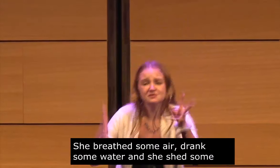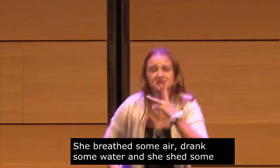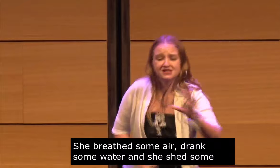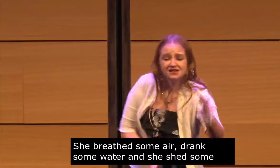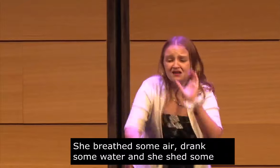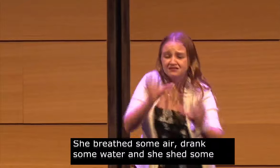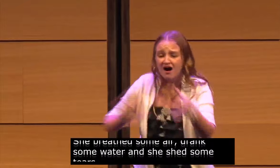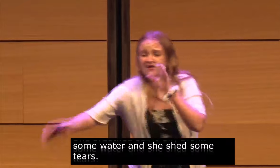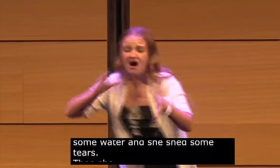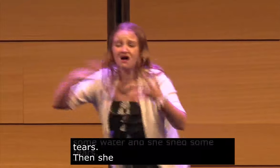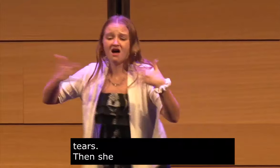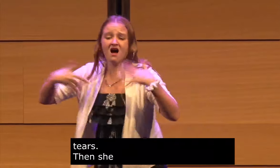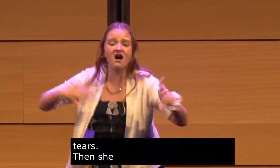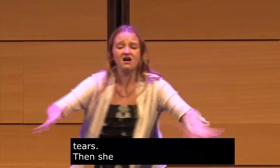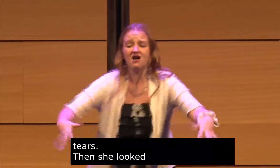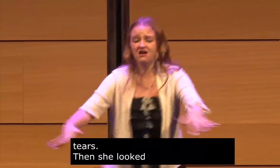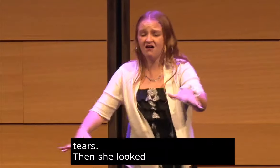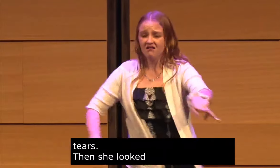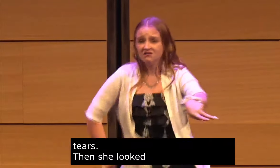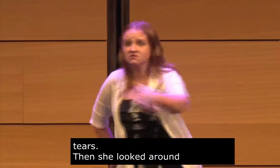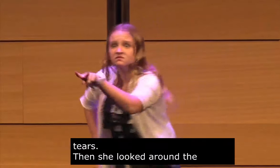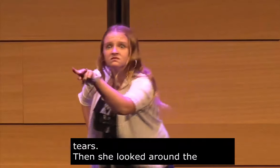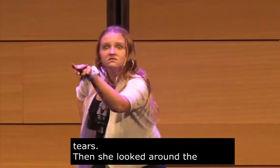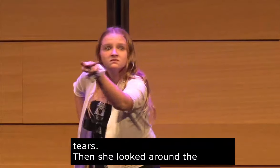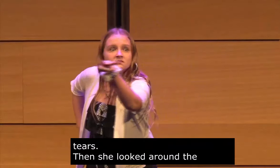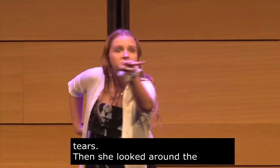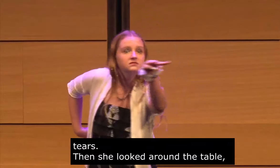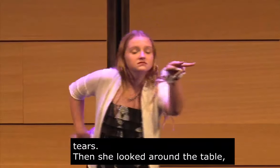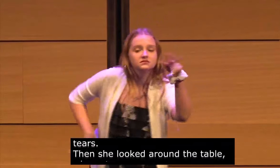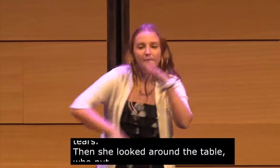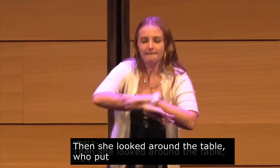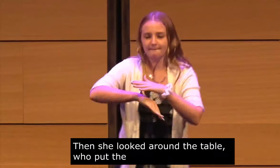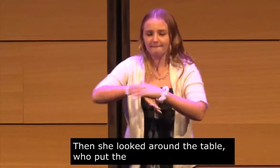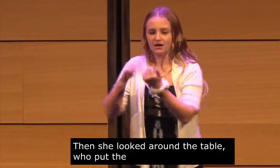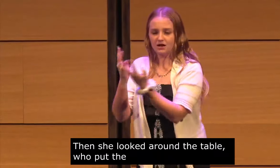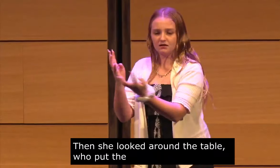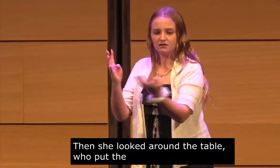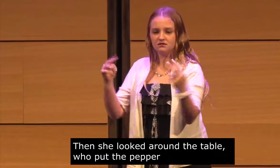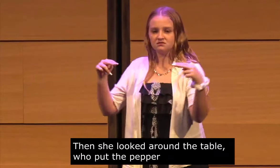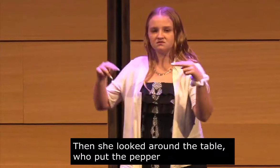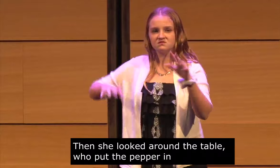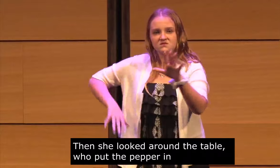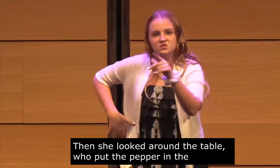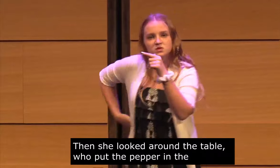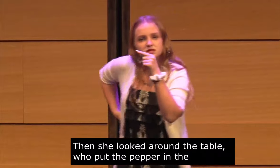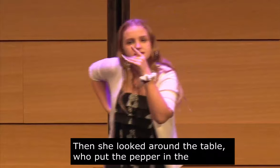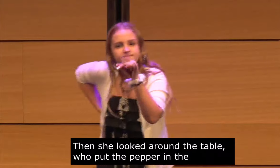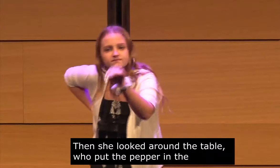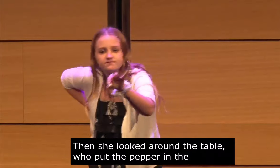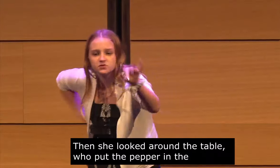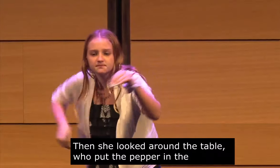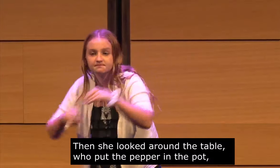shed some tears. Then she looked around the table. "Who put the pepper in the pot?" she roared.